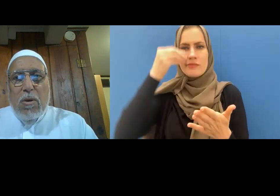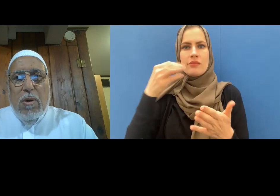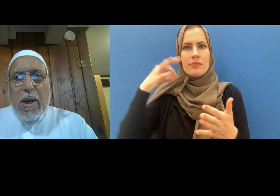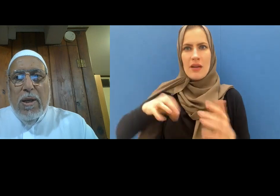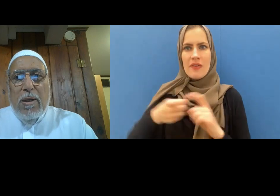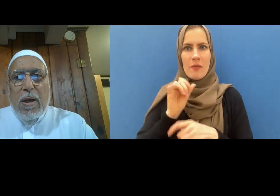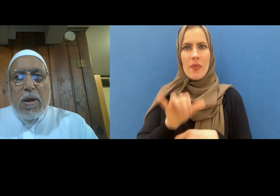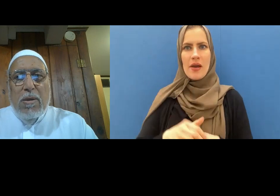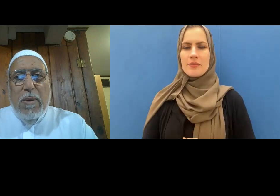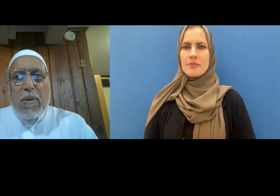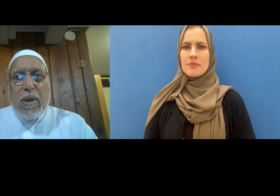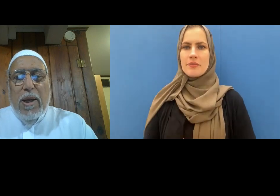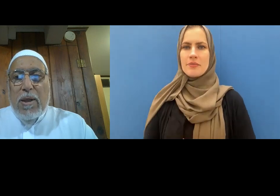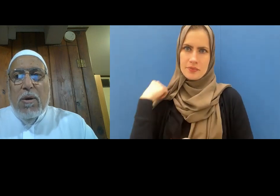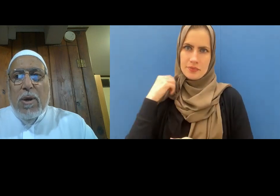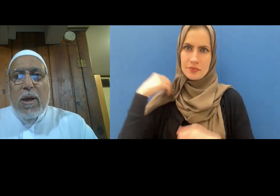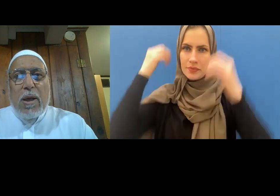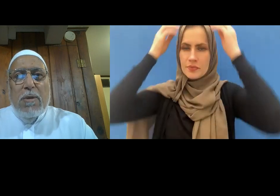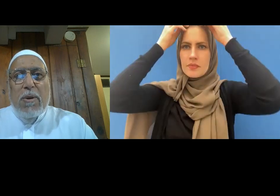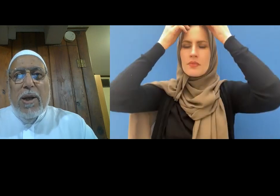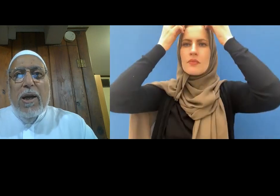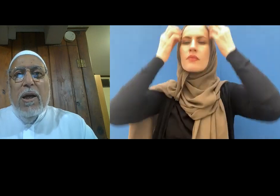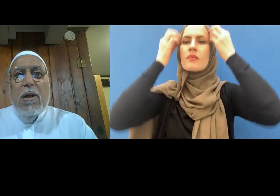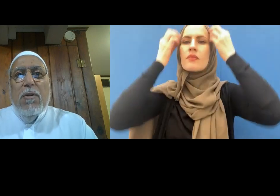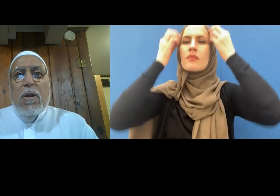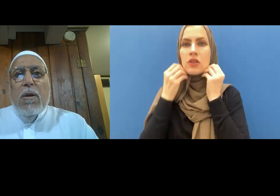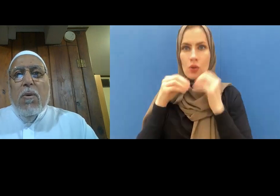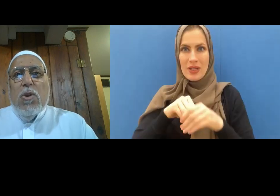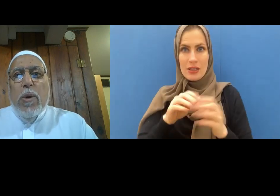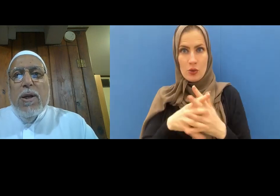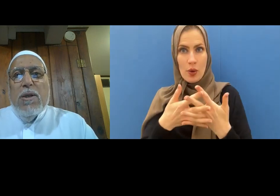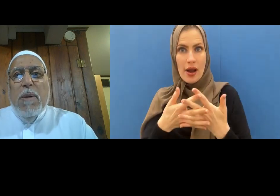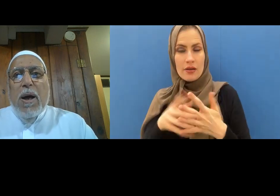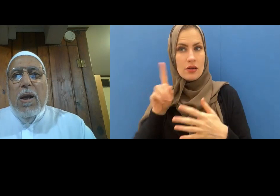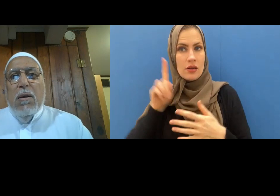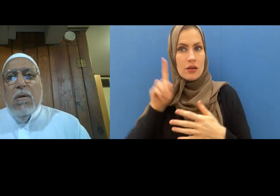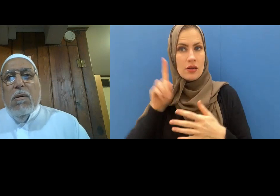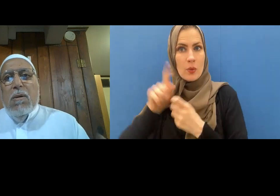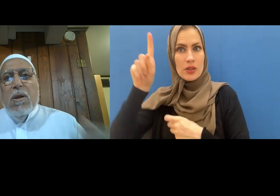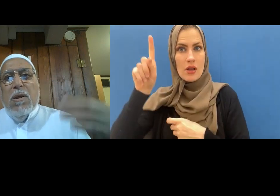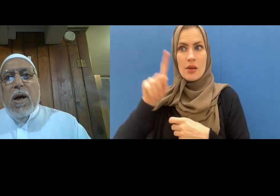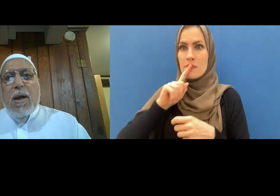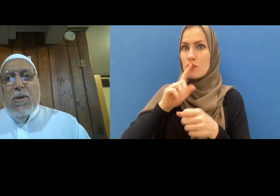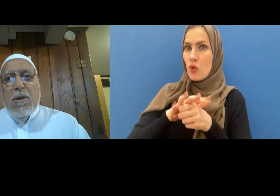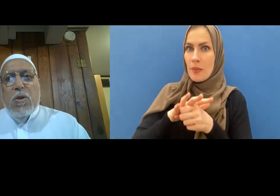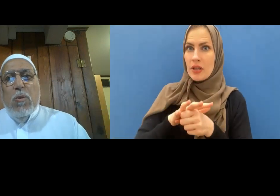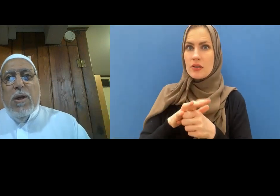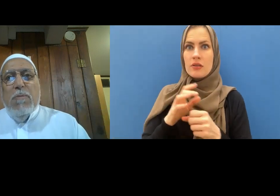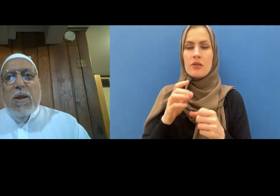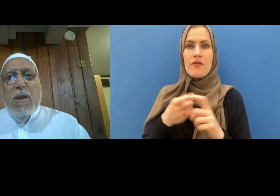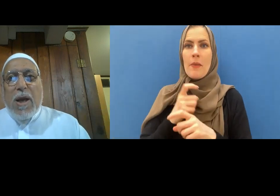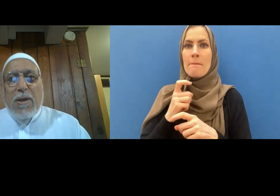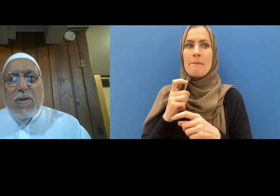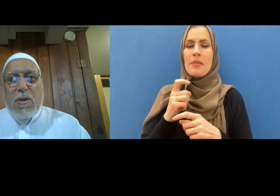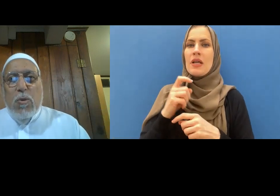So the Quran, Allah subhanahu wa ta'ala, in the Quran, Allah subhanahu wa ta'ala swears by the skies, swears